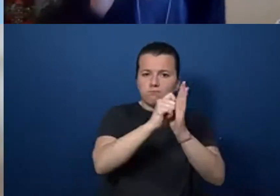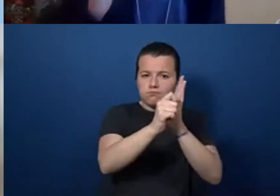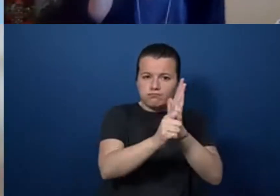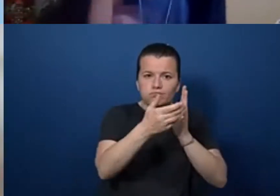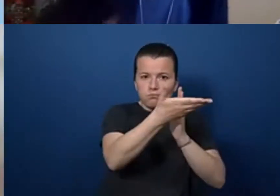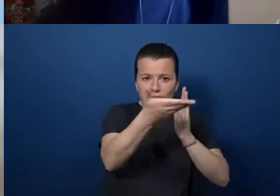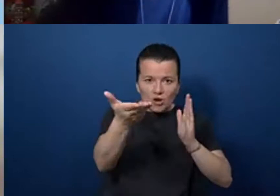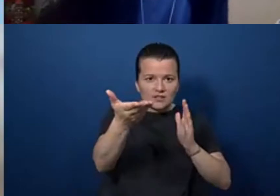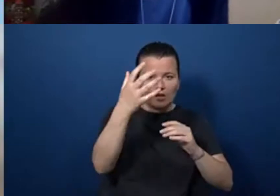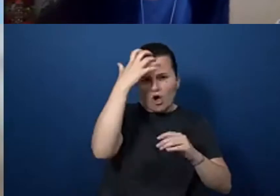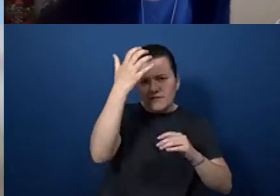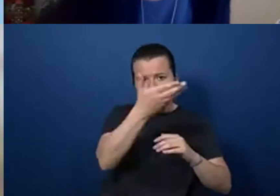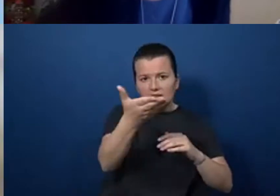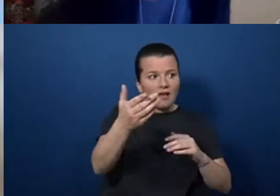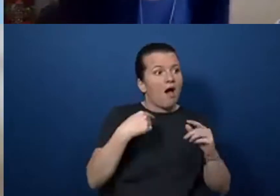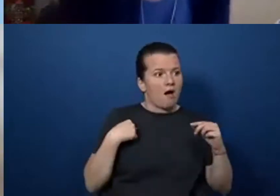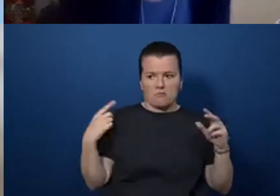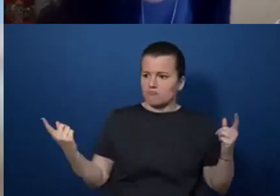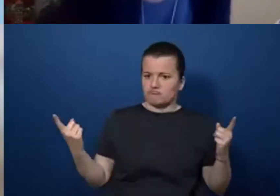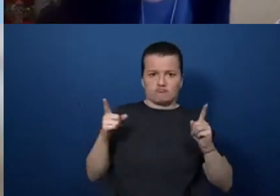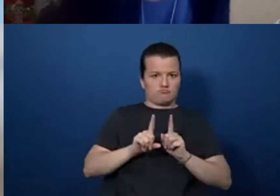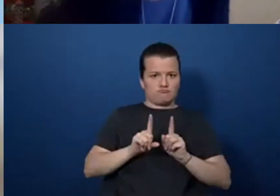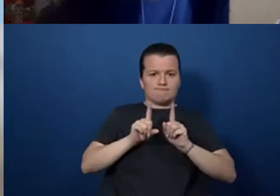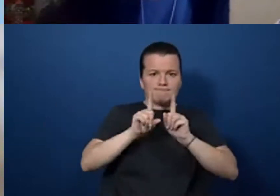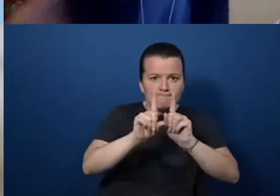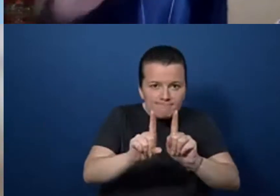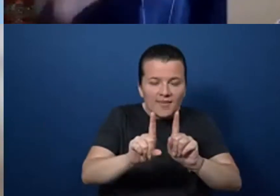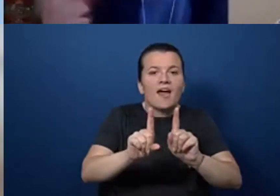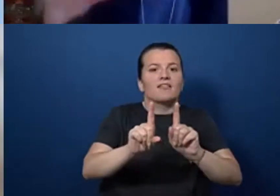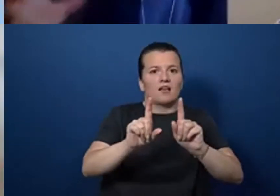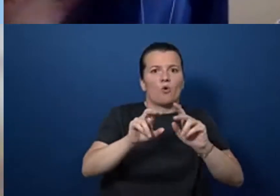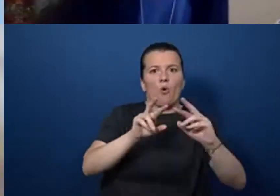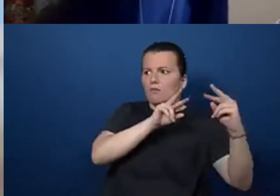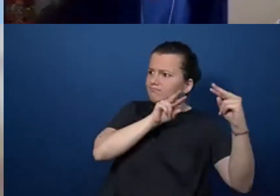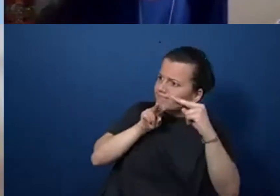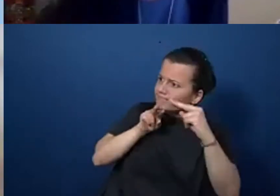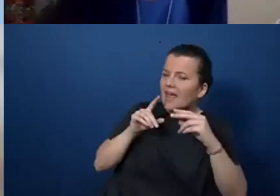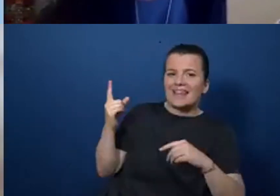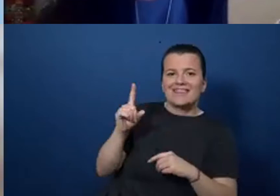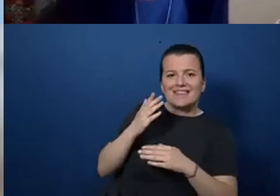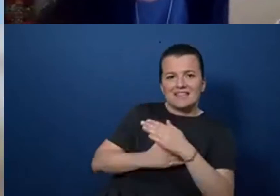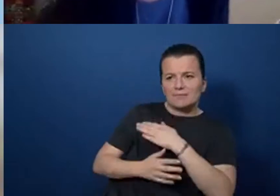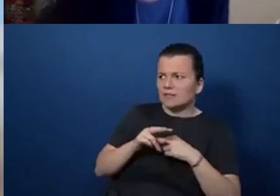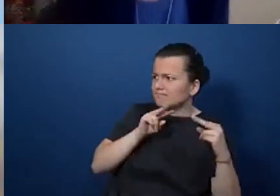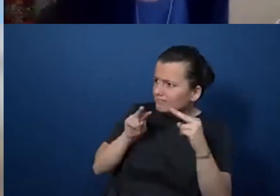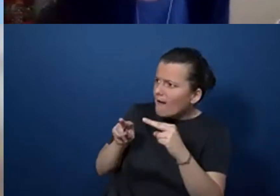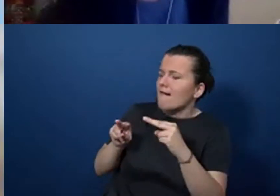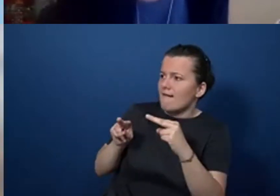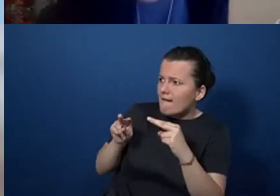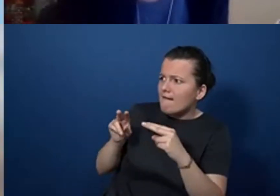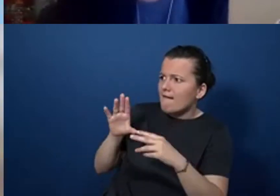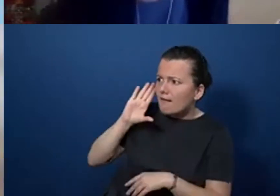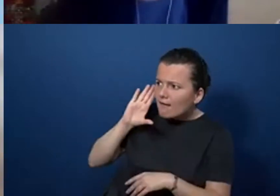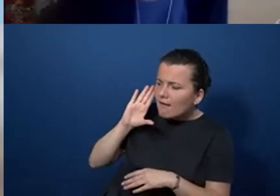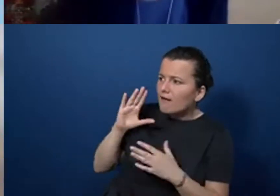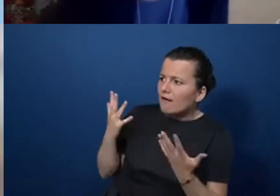to that. And to hear what young people with disability have to say to try and bring about change in relation to bullying that young people